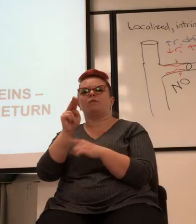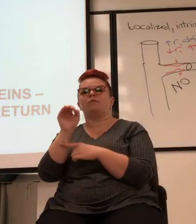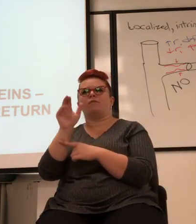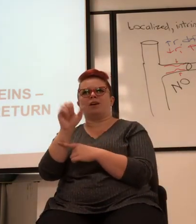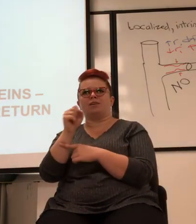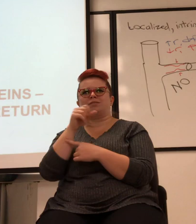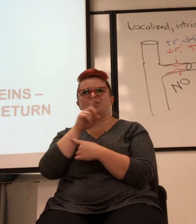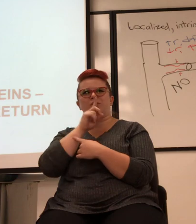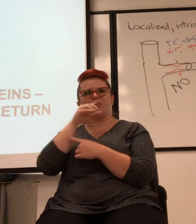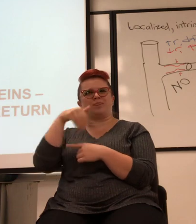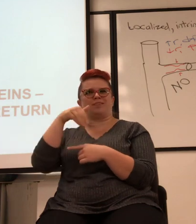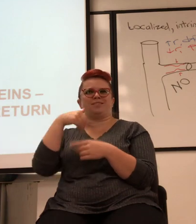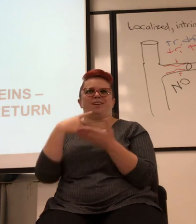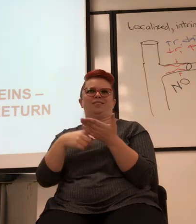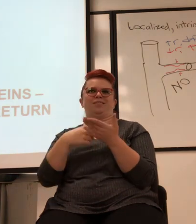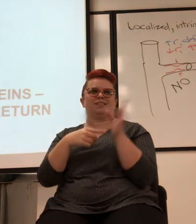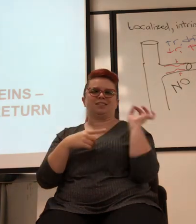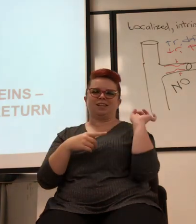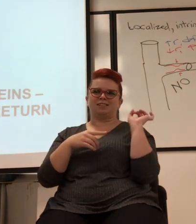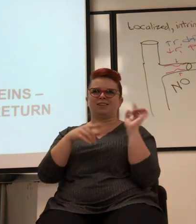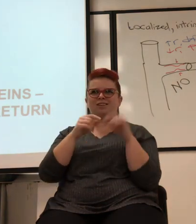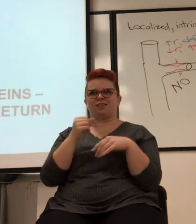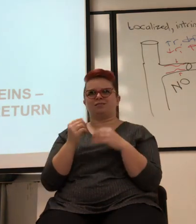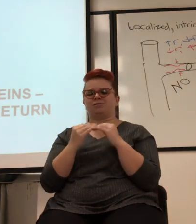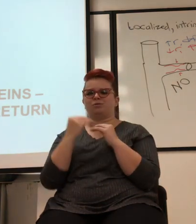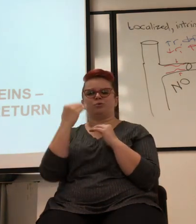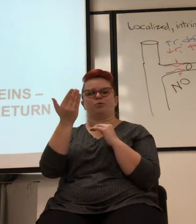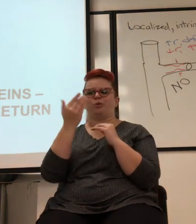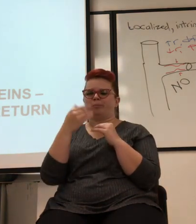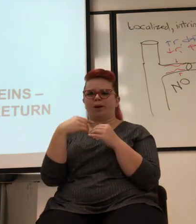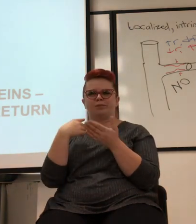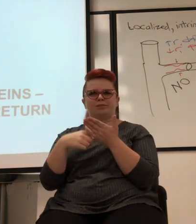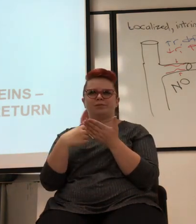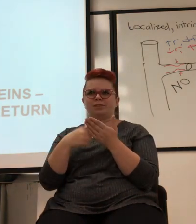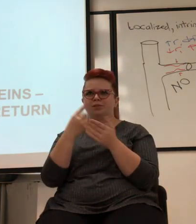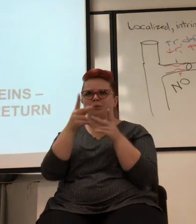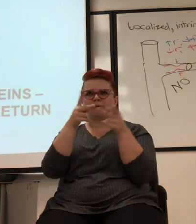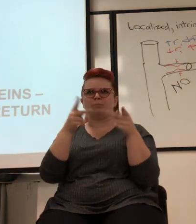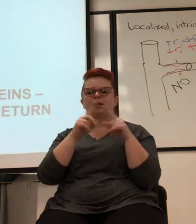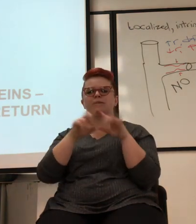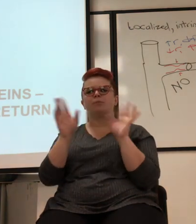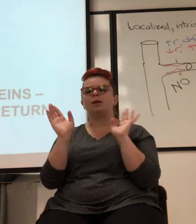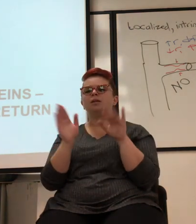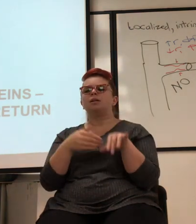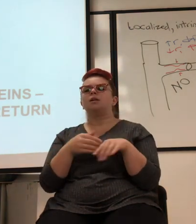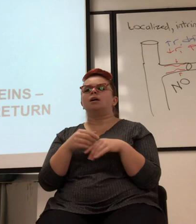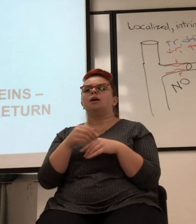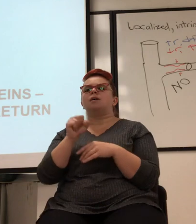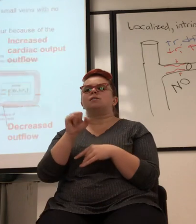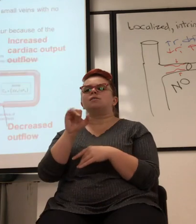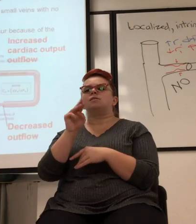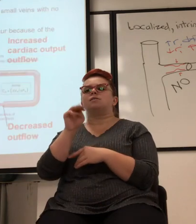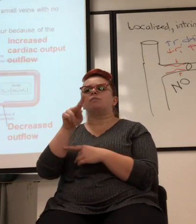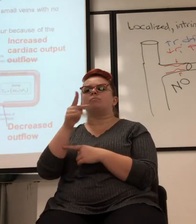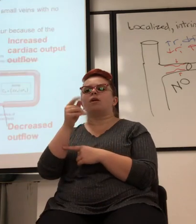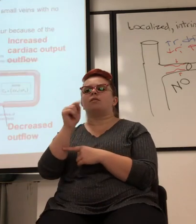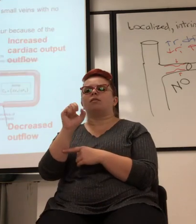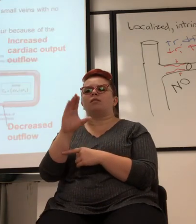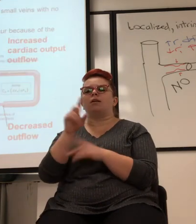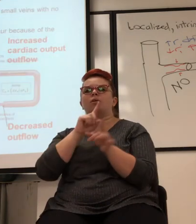It's just too much to talk about in one spot. But let's talk about the sympathetic response and how